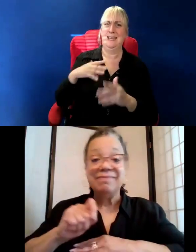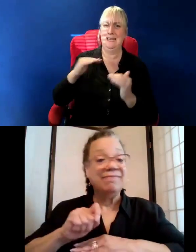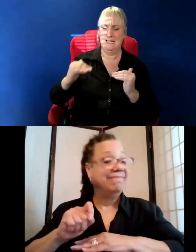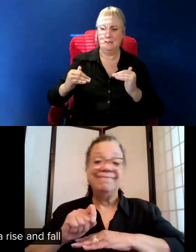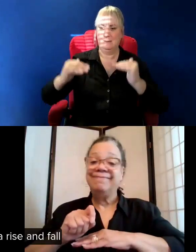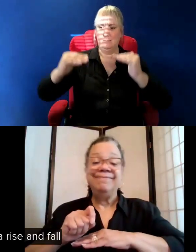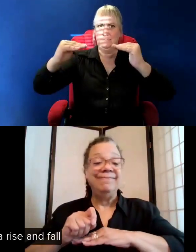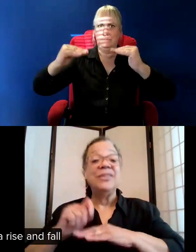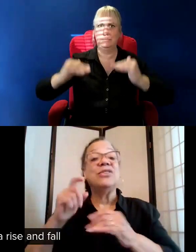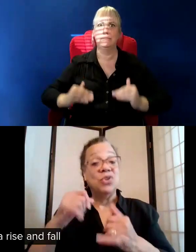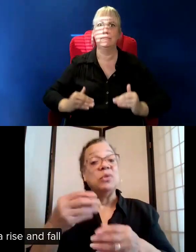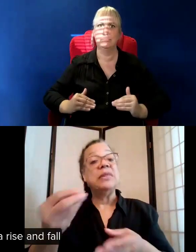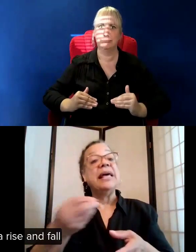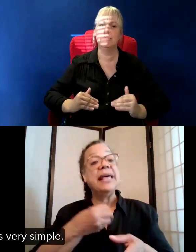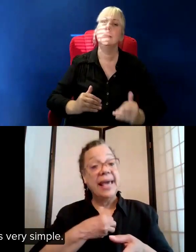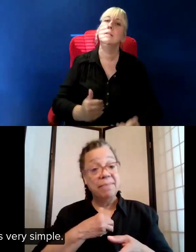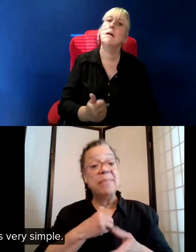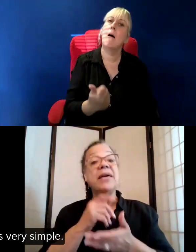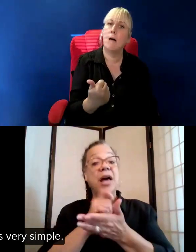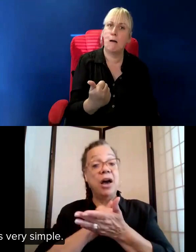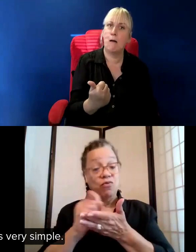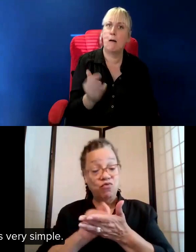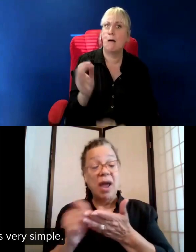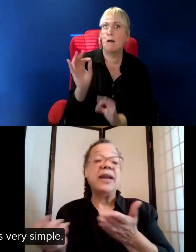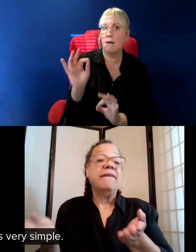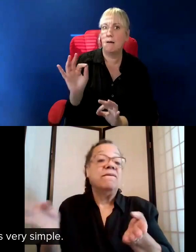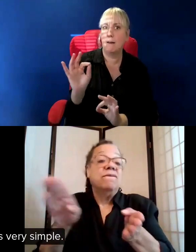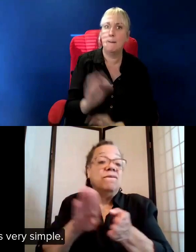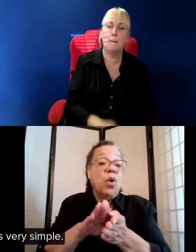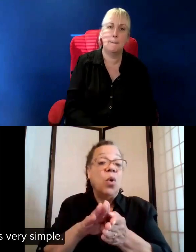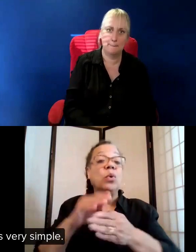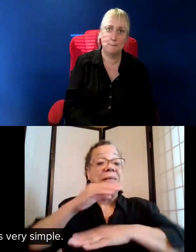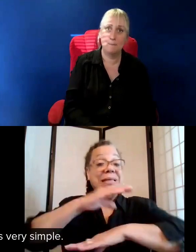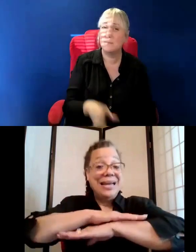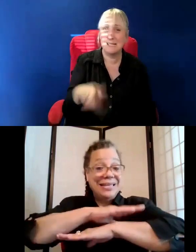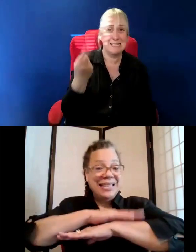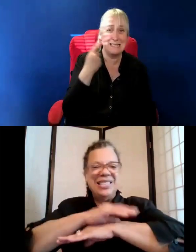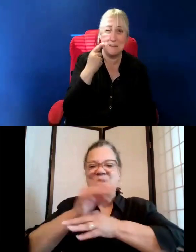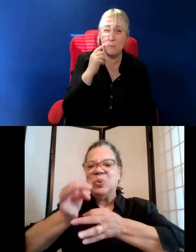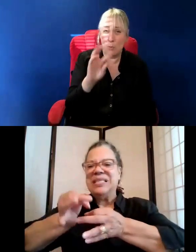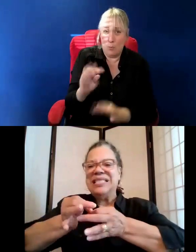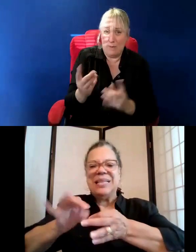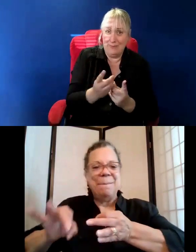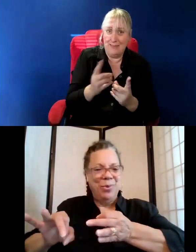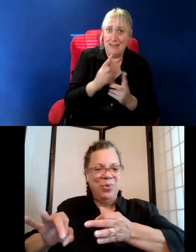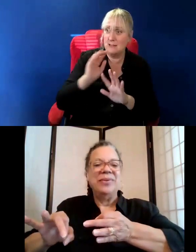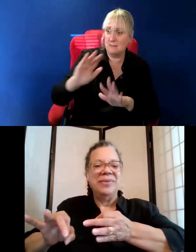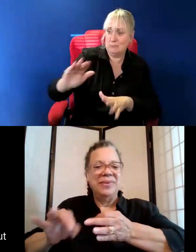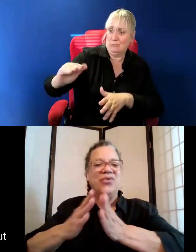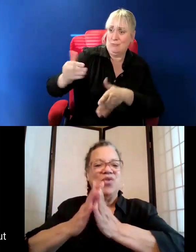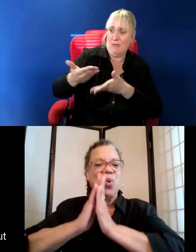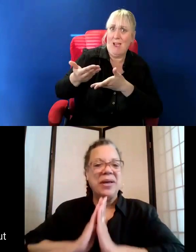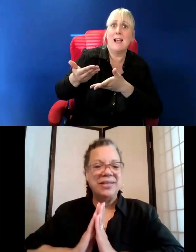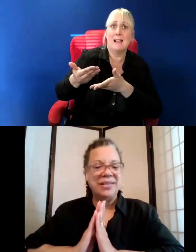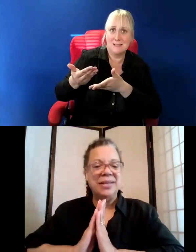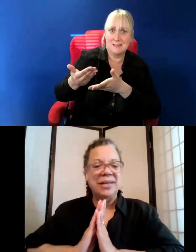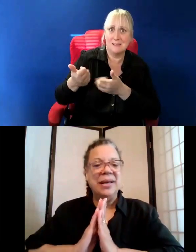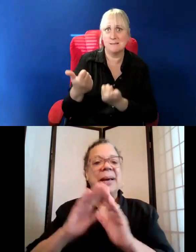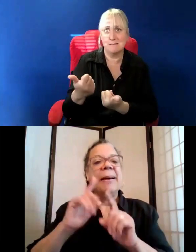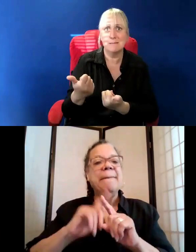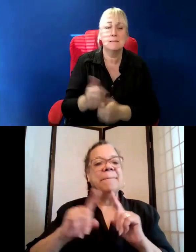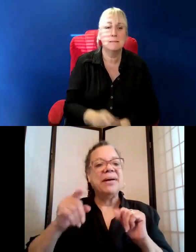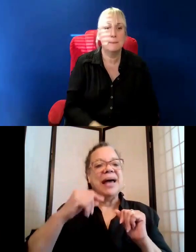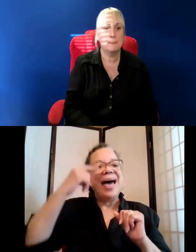they got me a rise and fall desk. So that's very simple. That's, you know, but I think